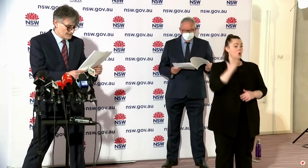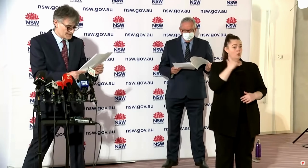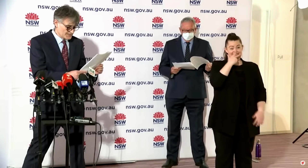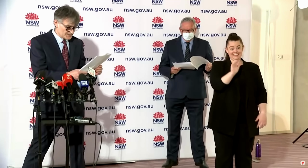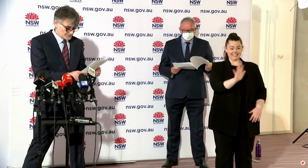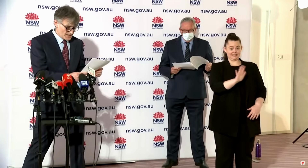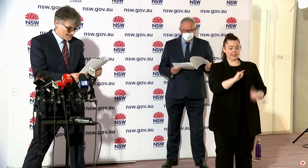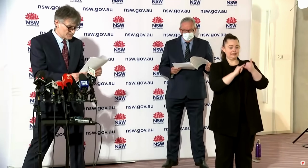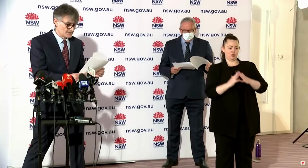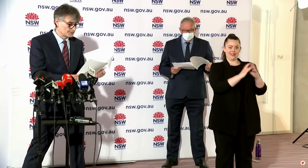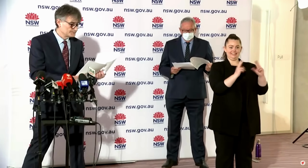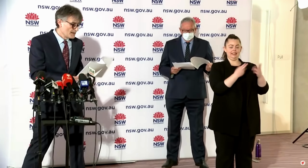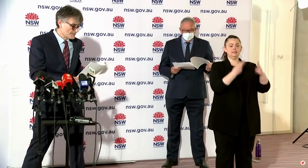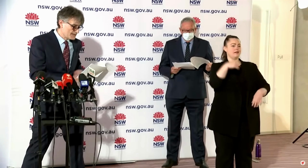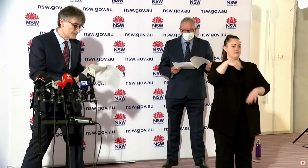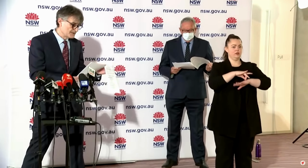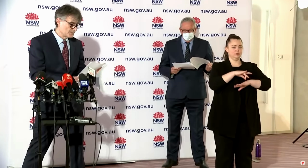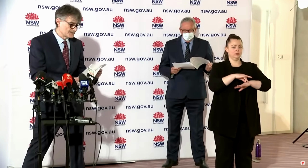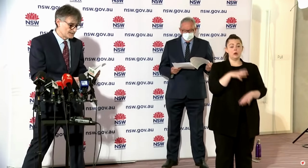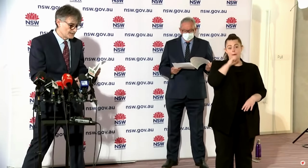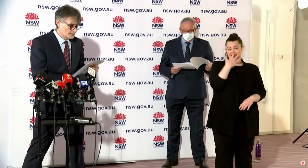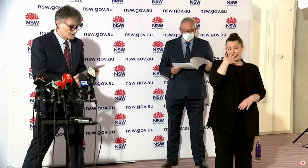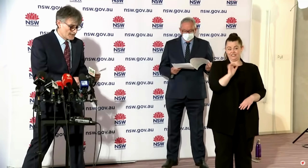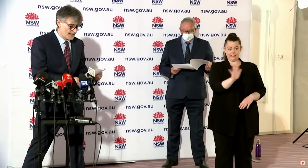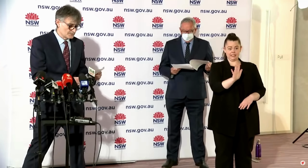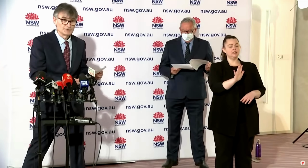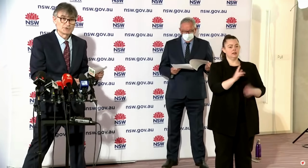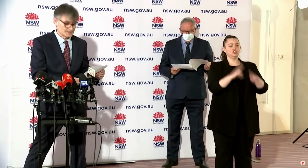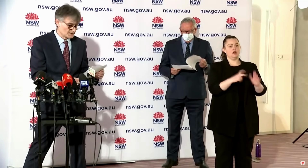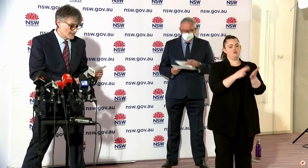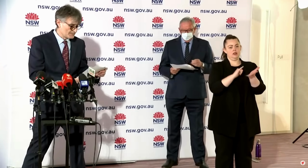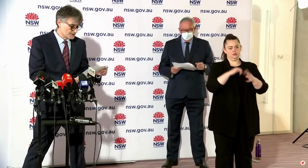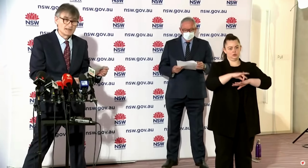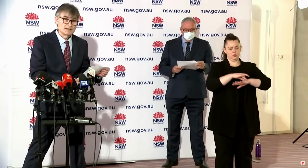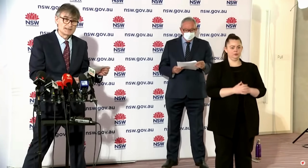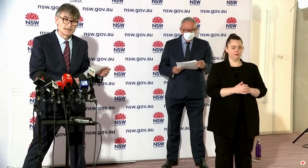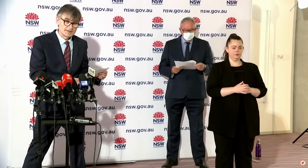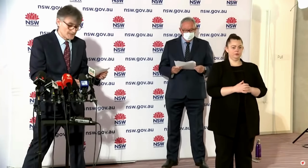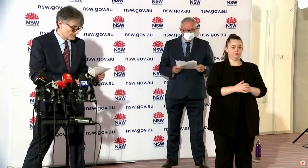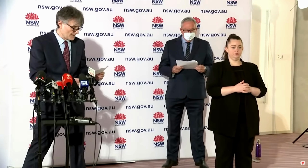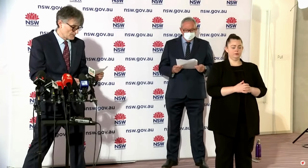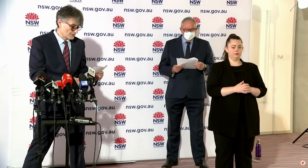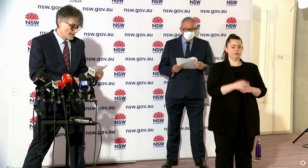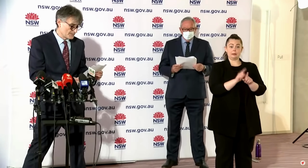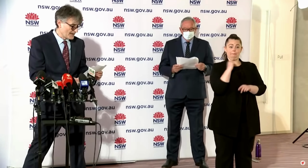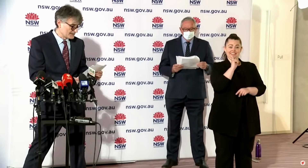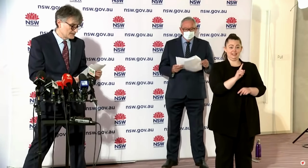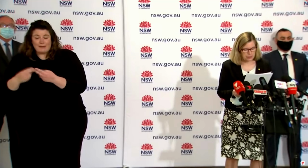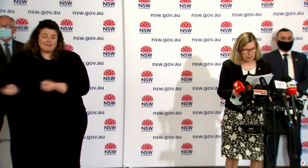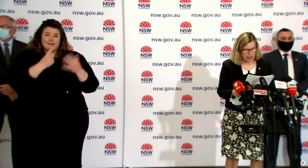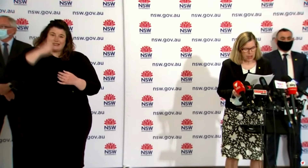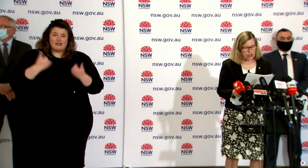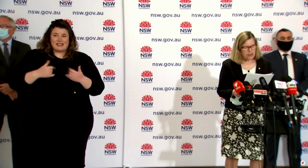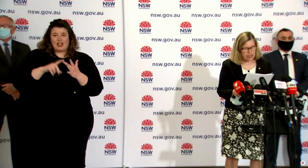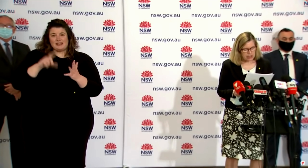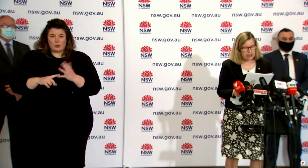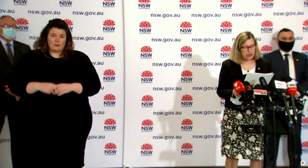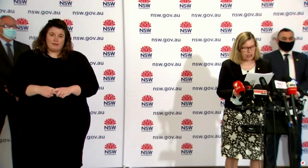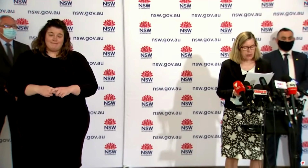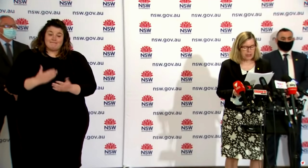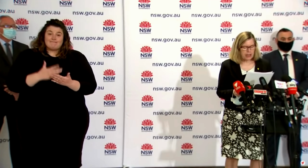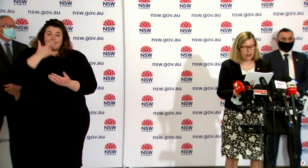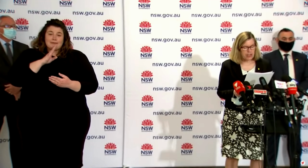80s from southwestern Sydney who died at Campbelltown Hospital. And a man in his 50s from Western Sydney who died at Royal North Shore Hospital. As mentioned, none of these people were vaccinated. In terms of